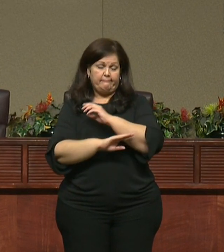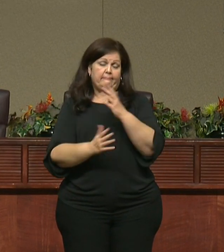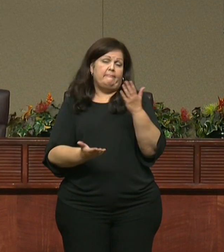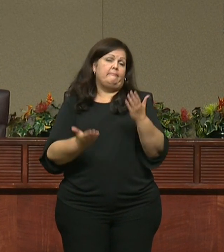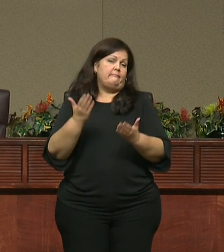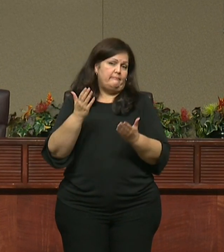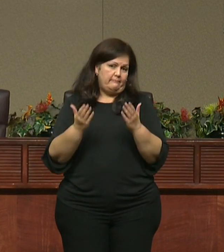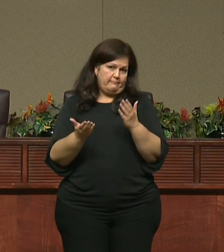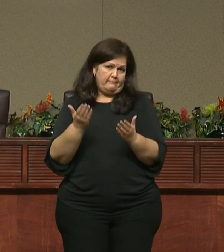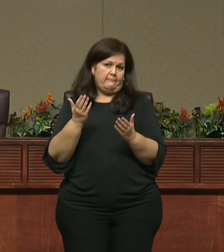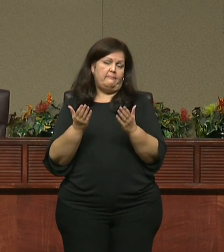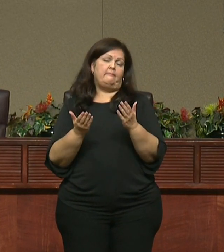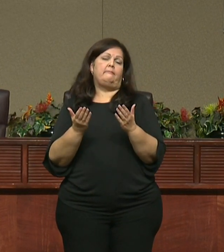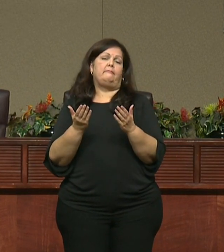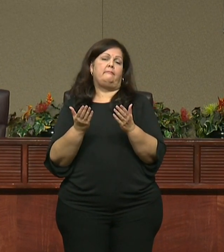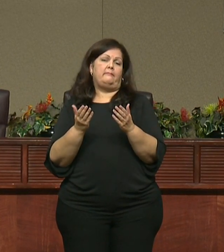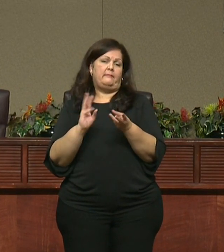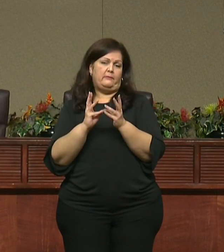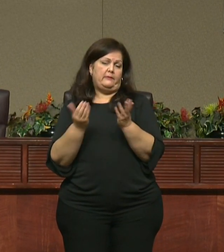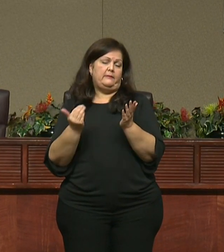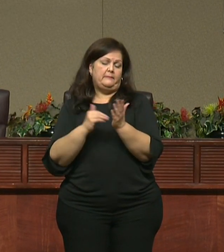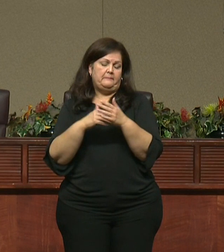perhaps begin in the winter again.